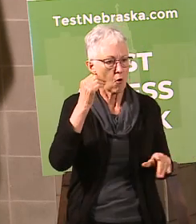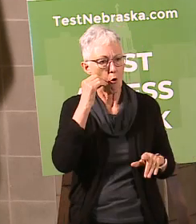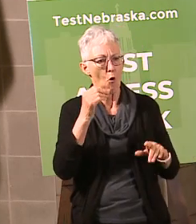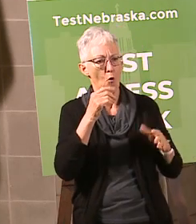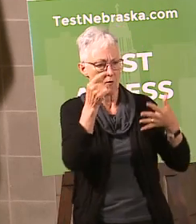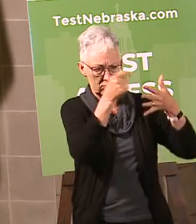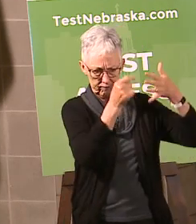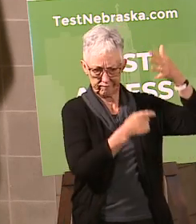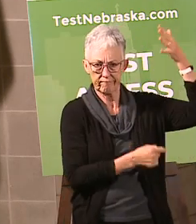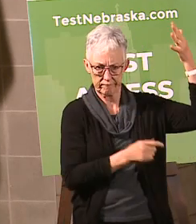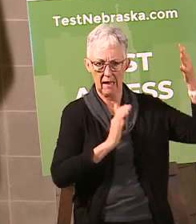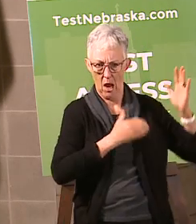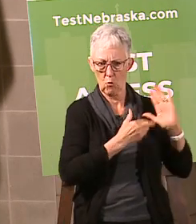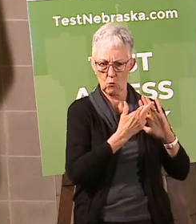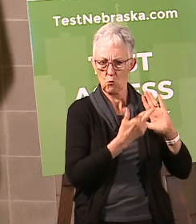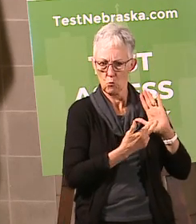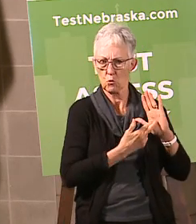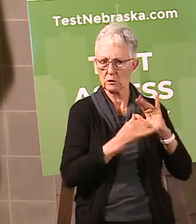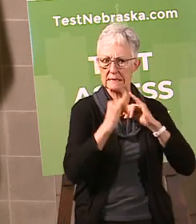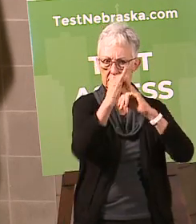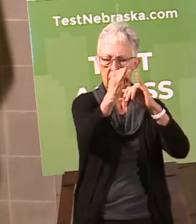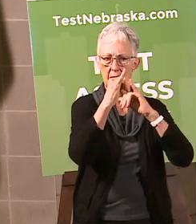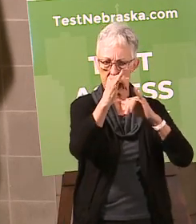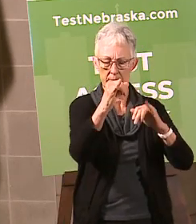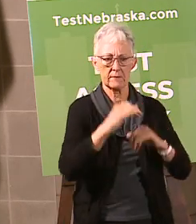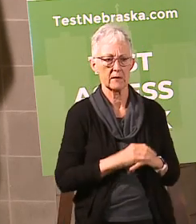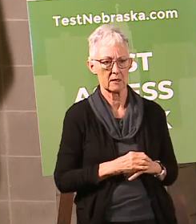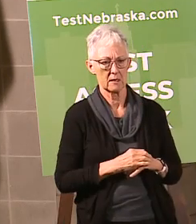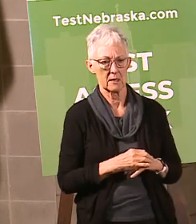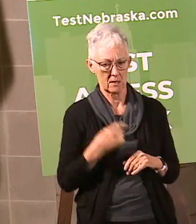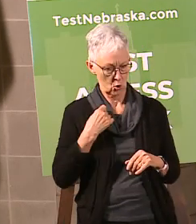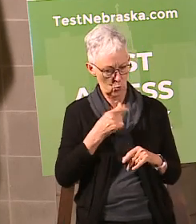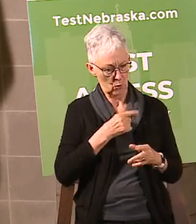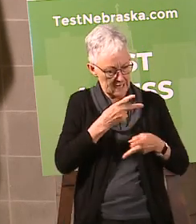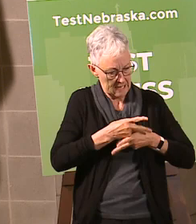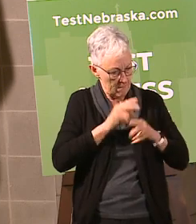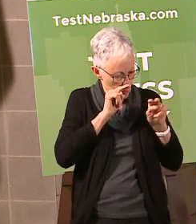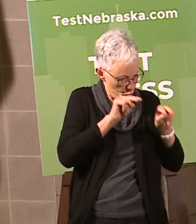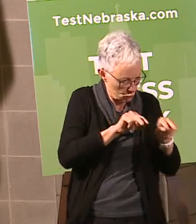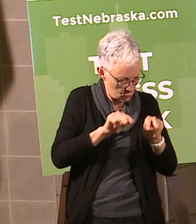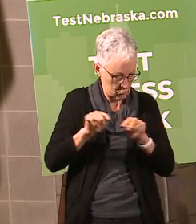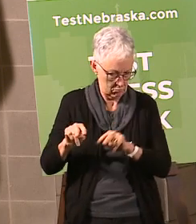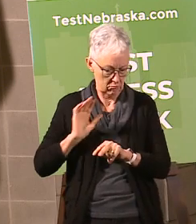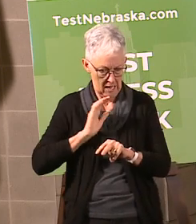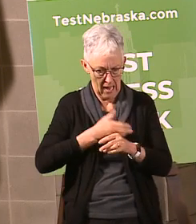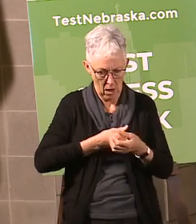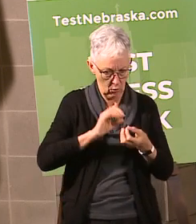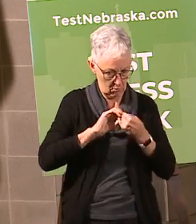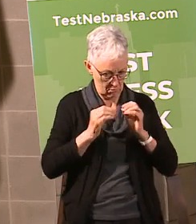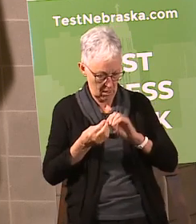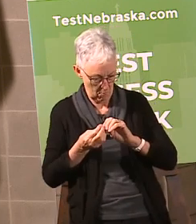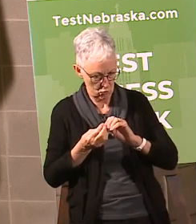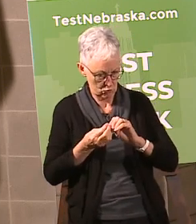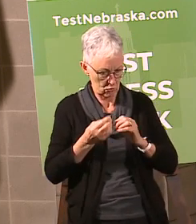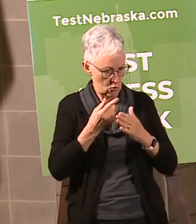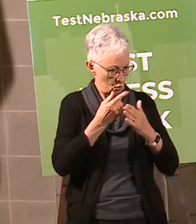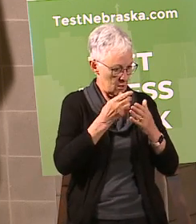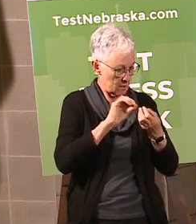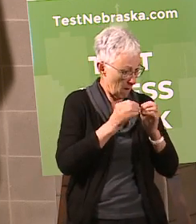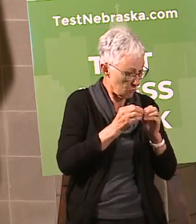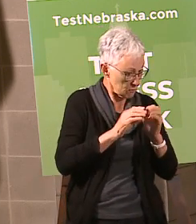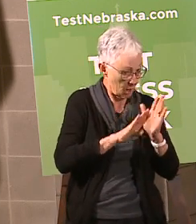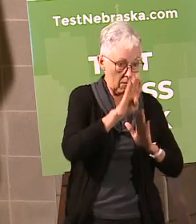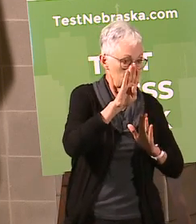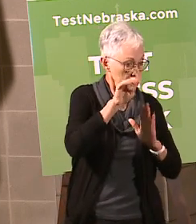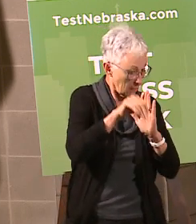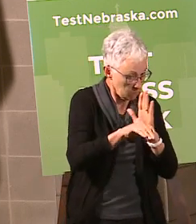healthcare system. And again, we cited the hospital data today. Here we are, a little over 2 months later. We've continued to preserve the